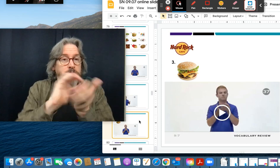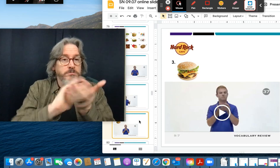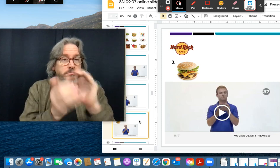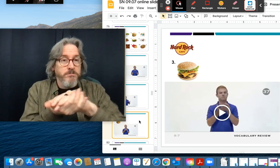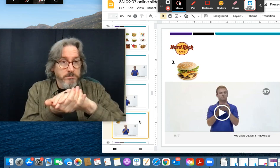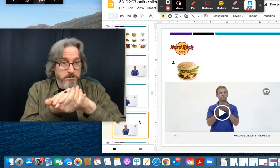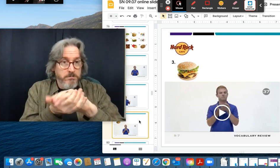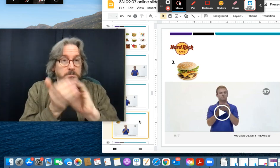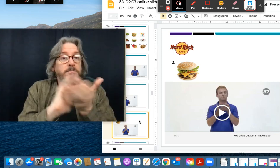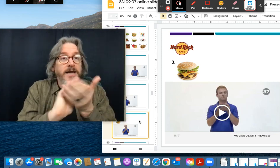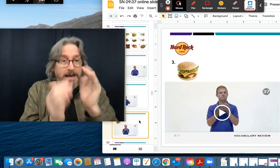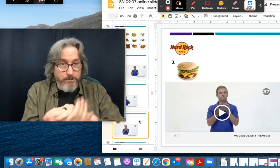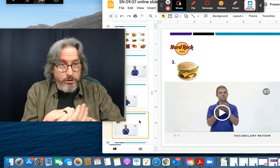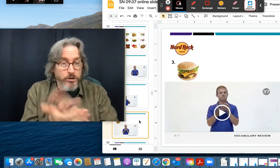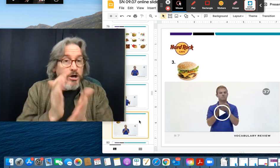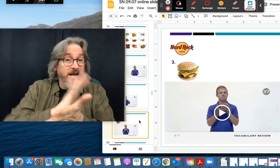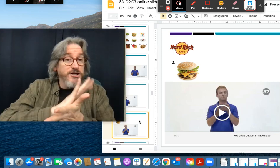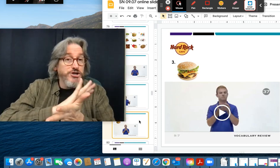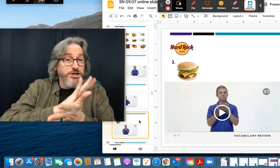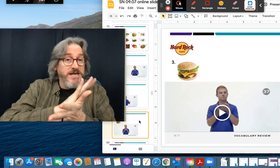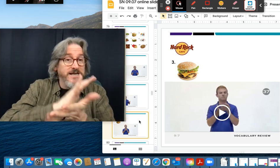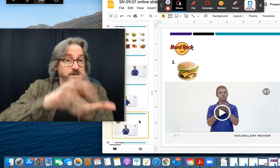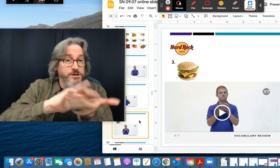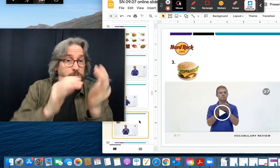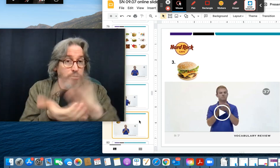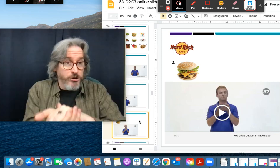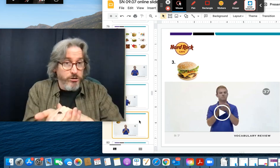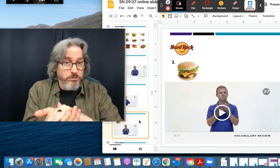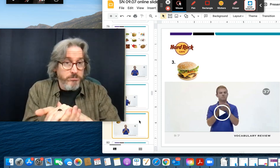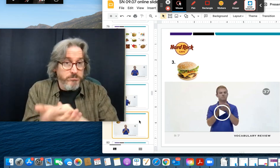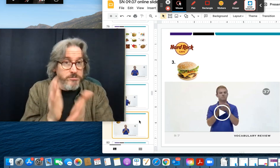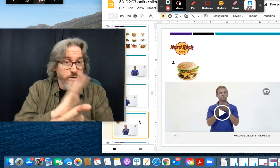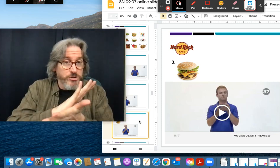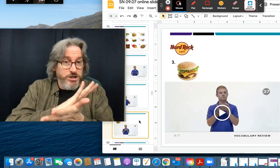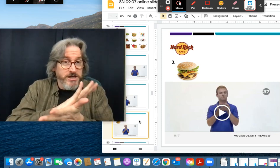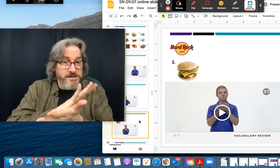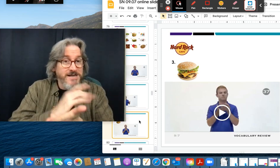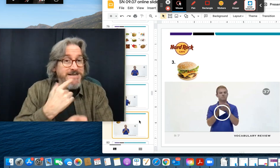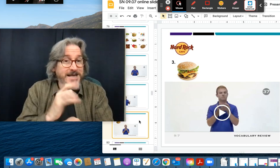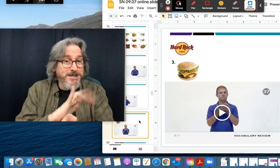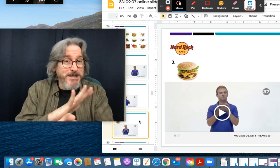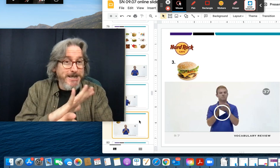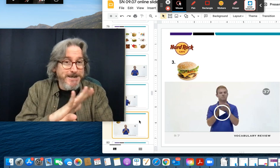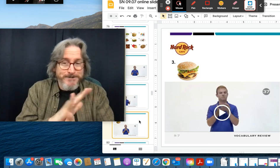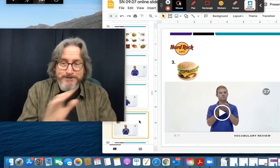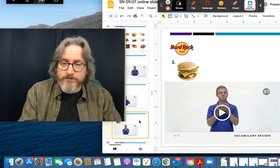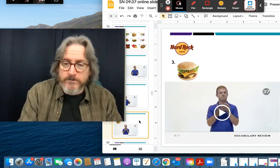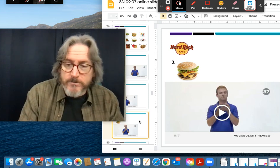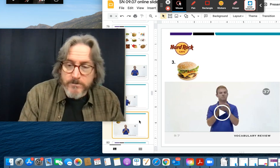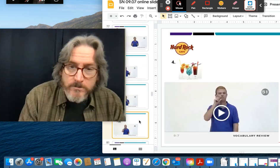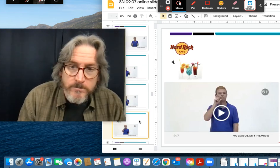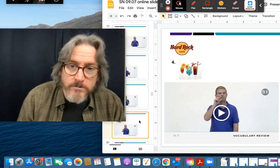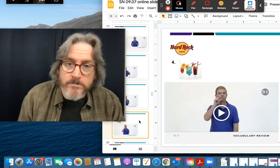Hamburger. Hamburger. Cheeseburger. So cheese. Say cheese.